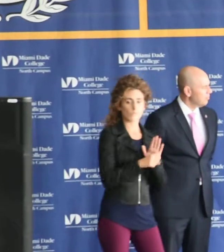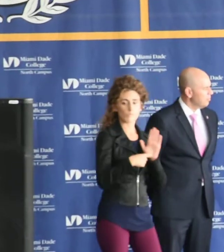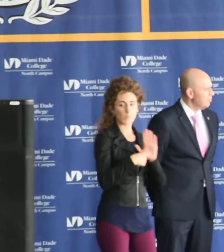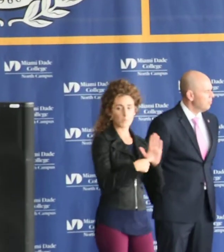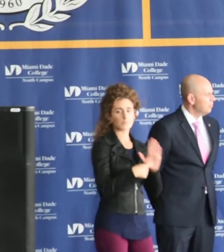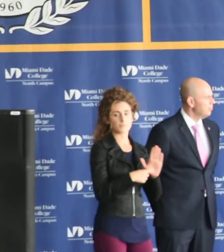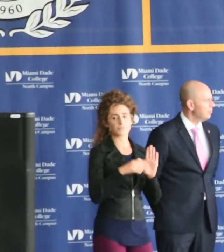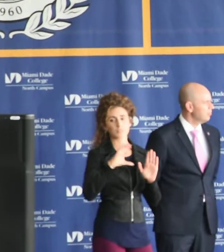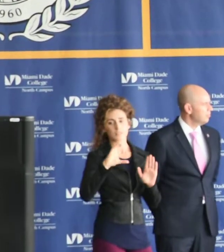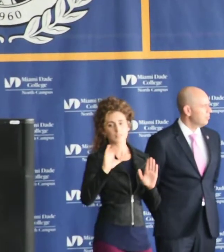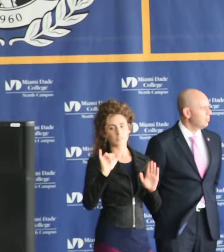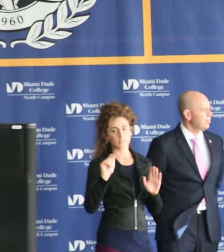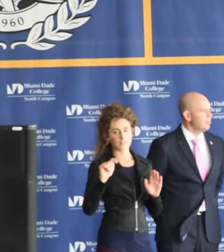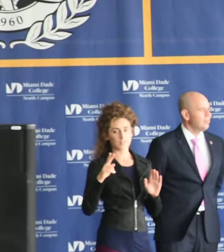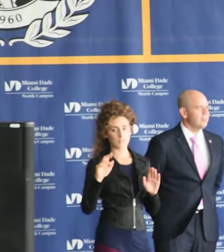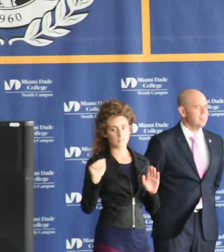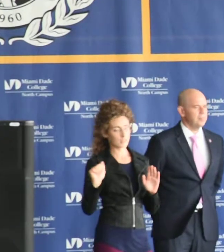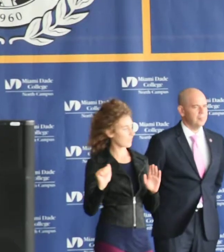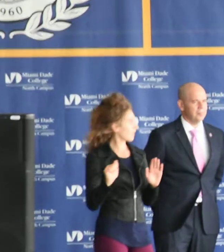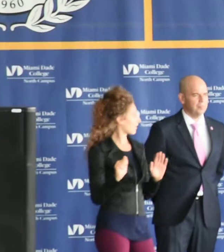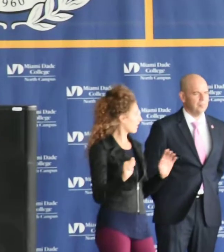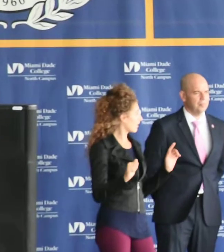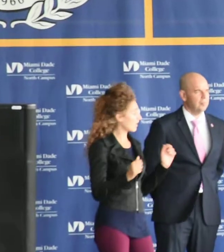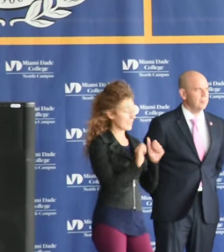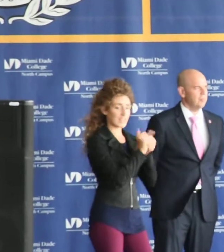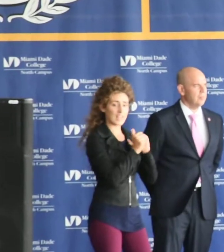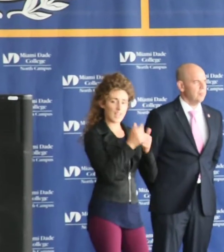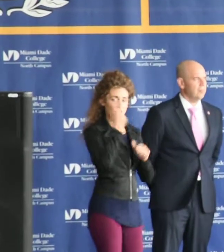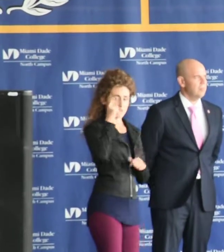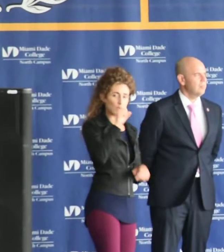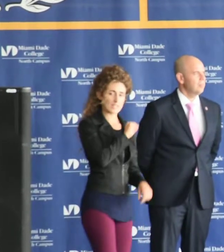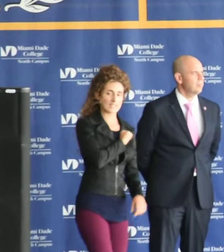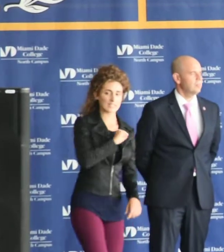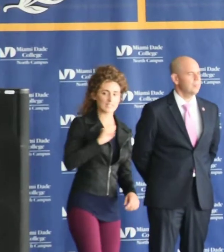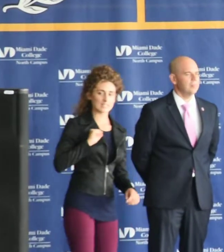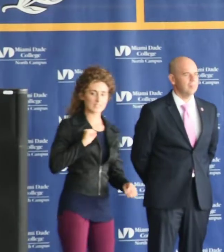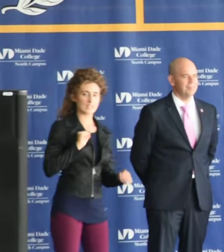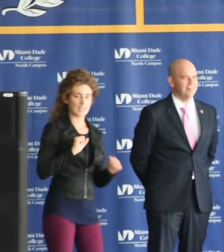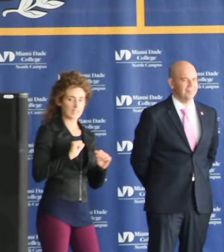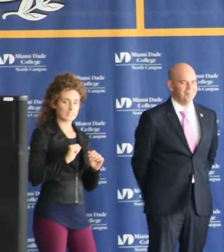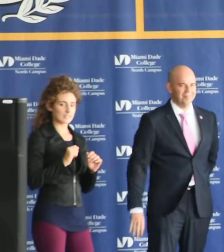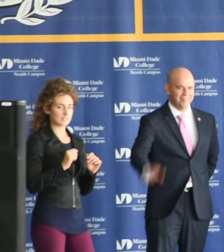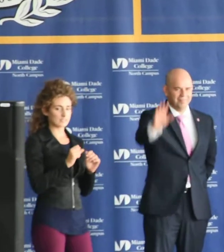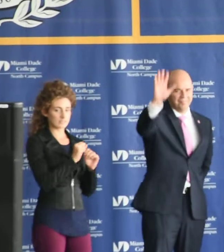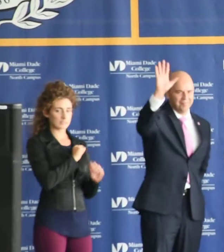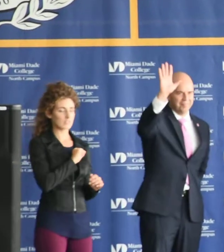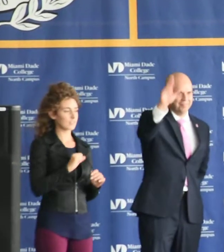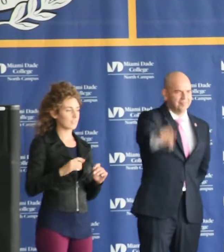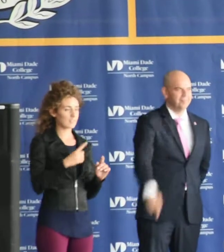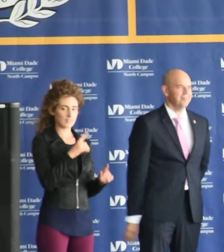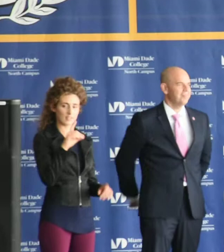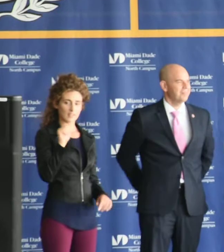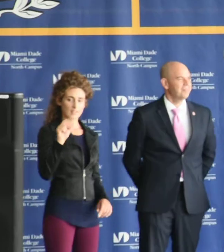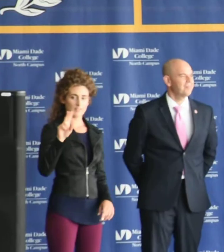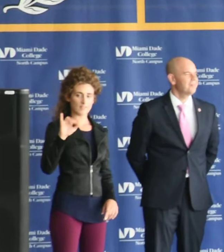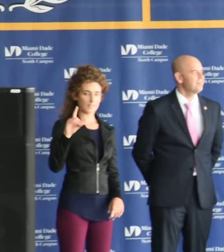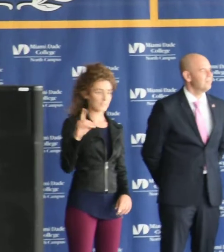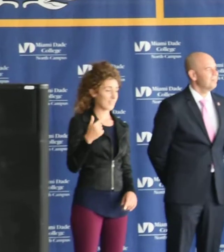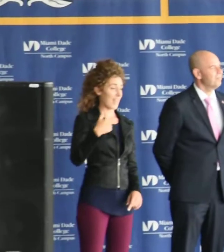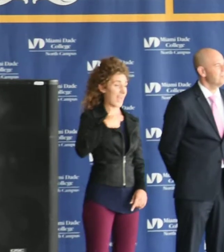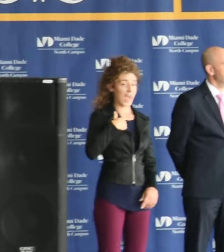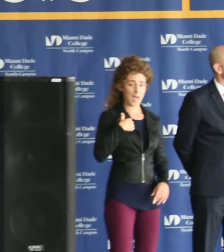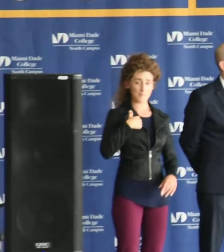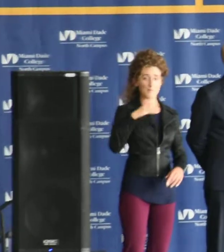representative, Cynthia Stafford, and a candidate for state senate, David Perez. I am your state senator,